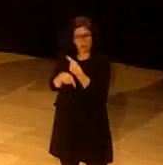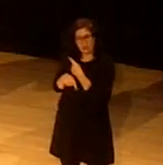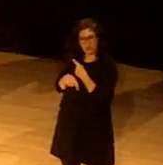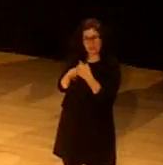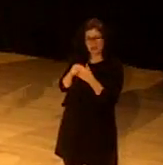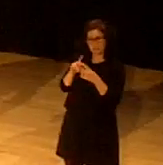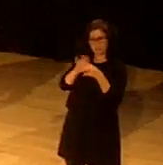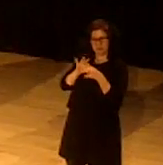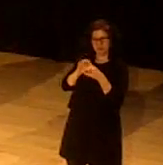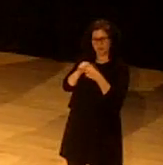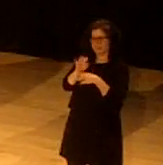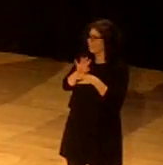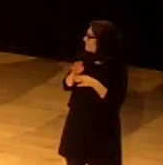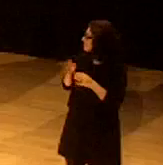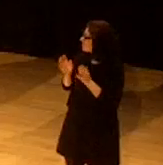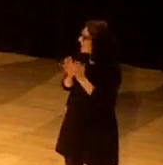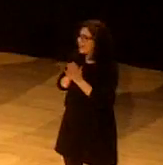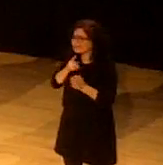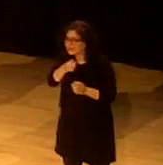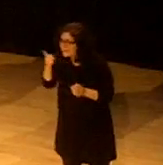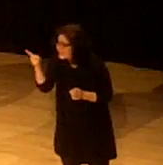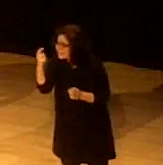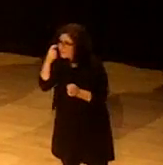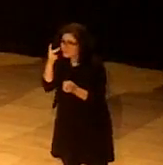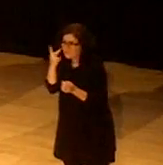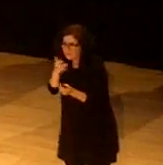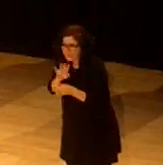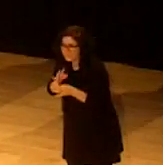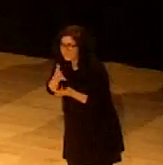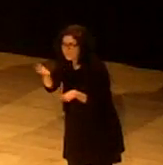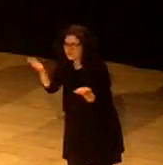how are people engaging with this film? Ask these people here. Yeah.